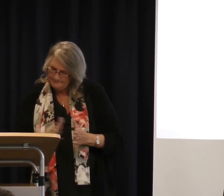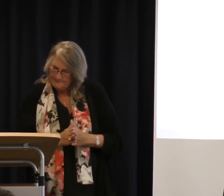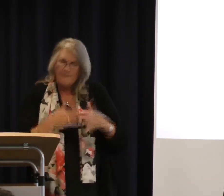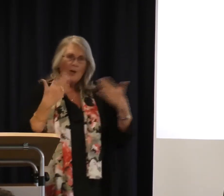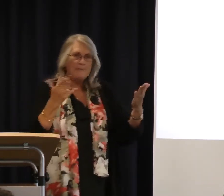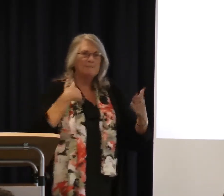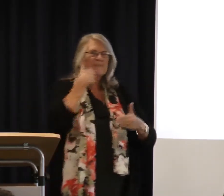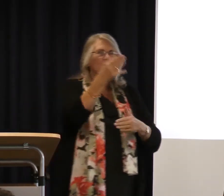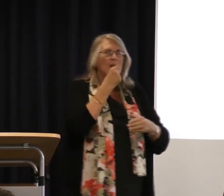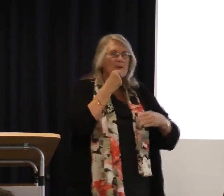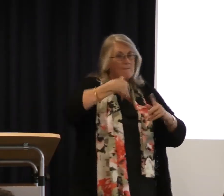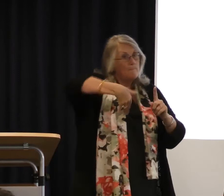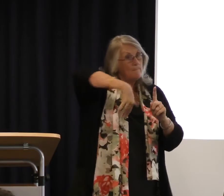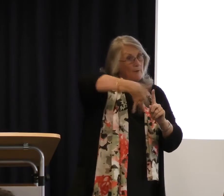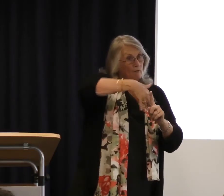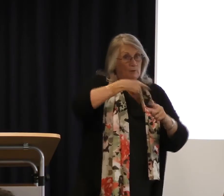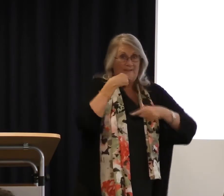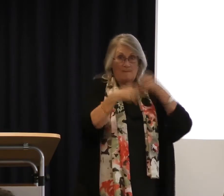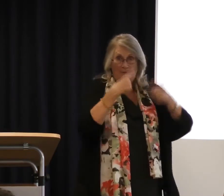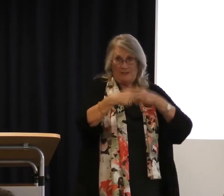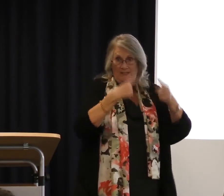particular change and had it happen successfully.